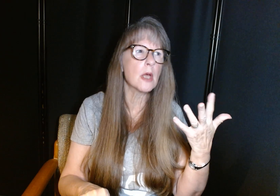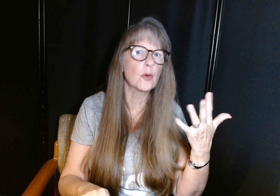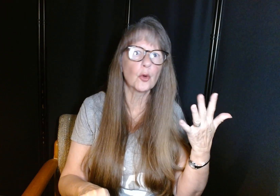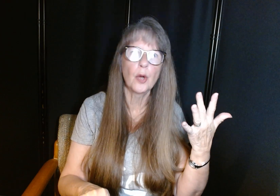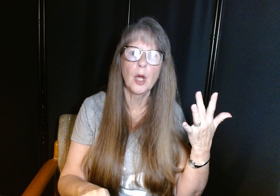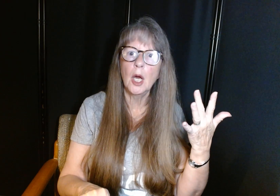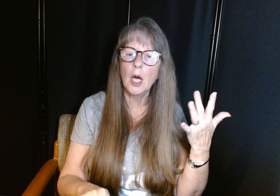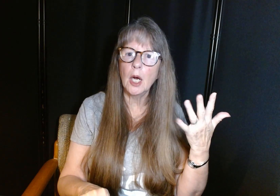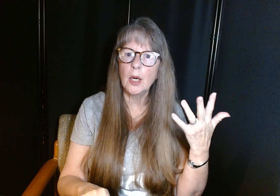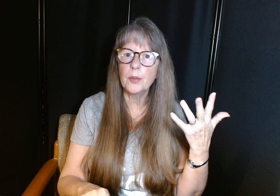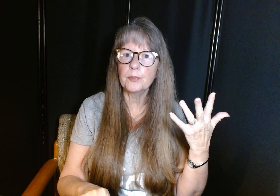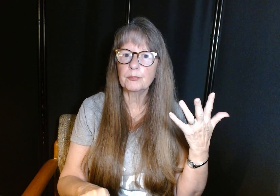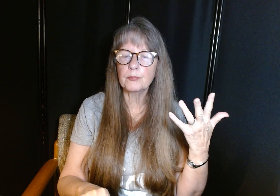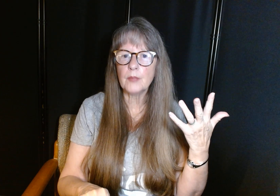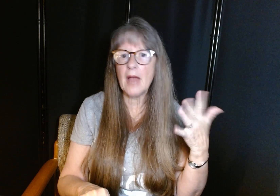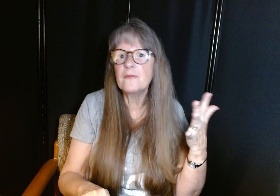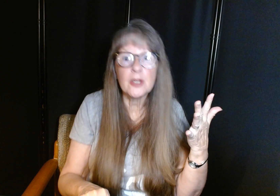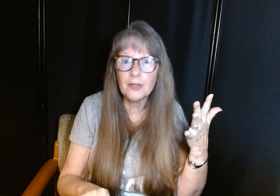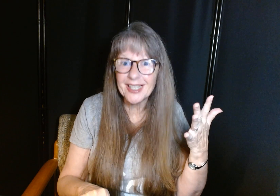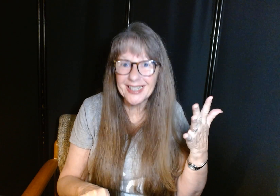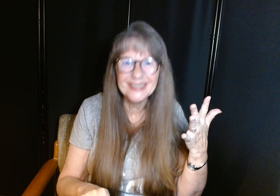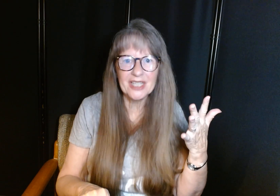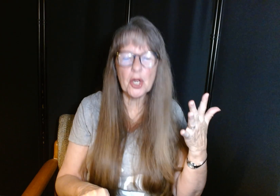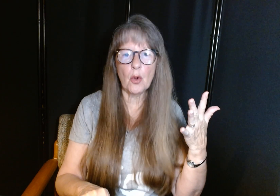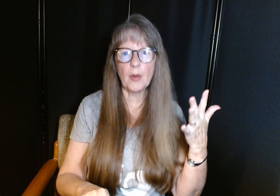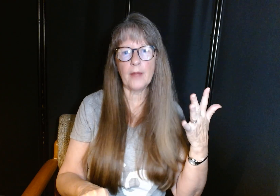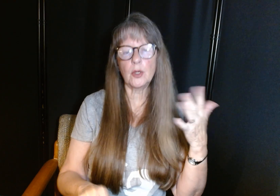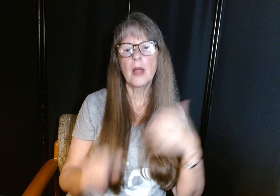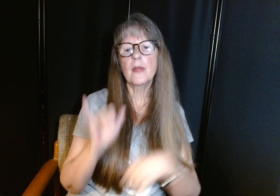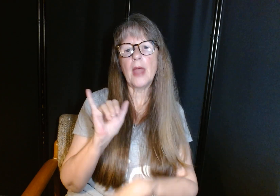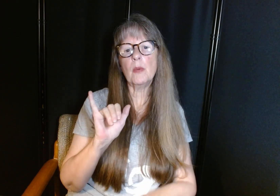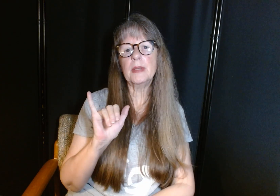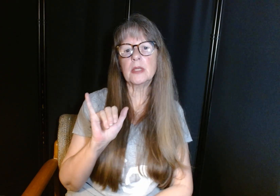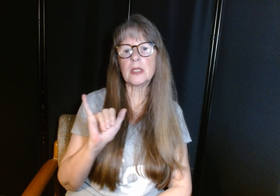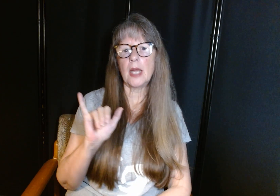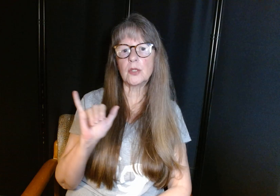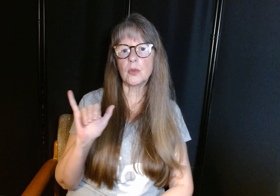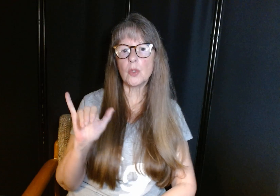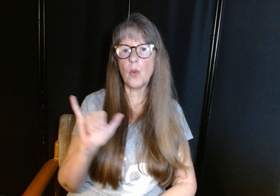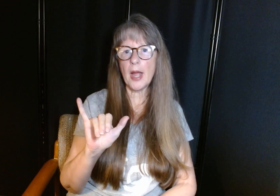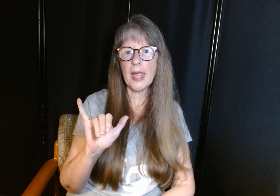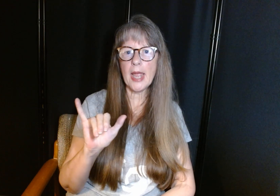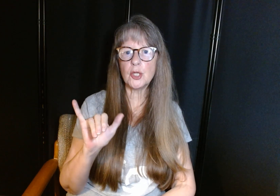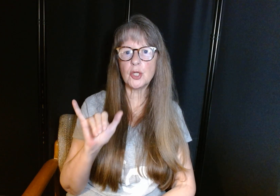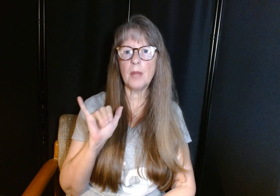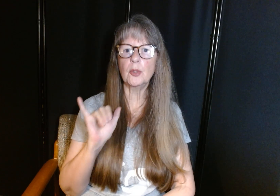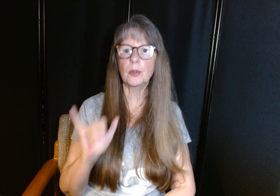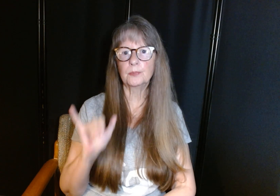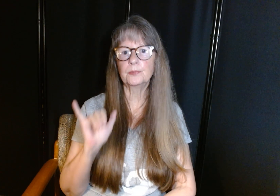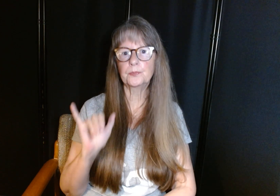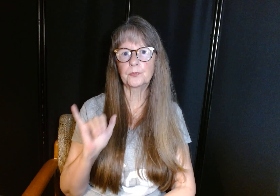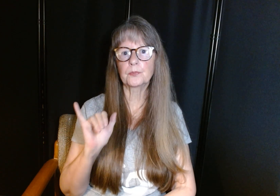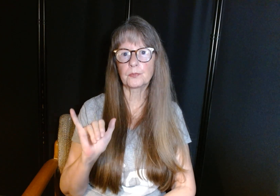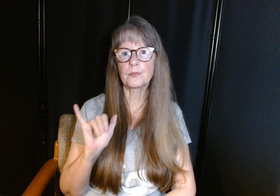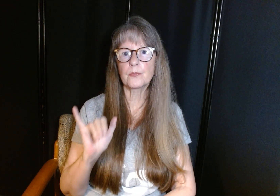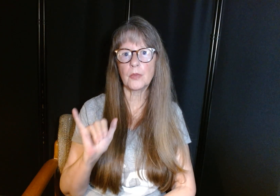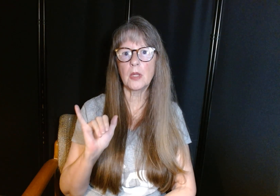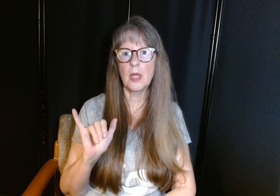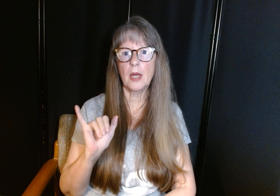another, I feel ya, or whatever. That would be this sign. So it's a Y hand shape, and you're going, yeah,